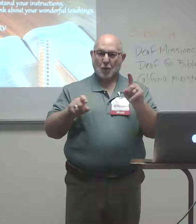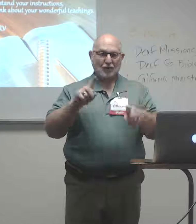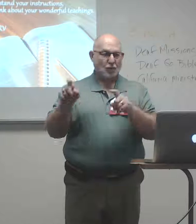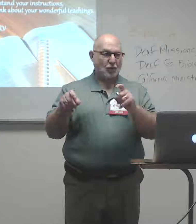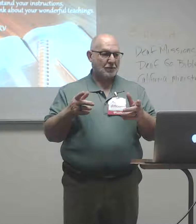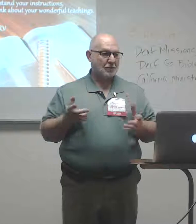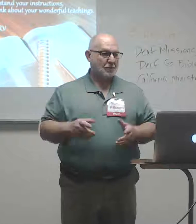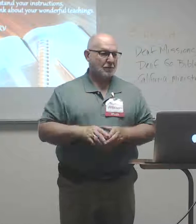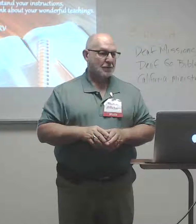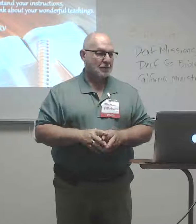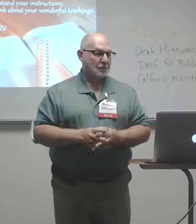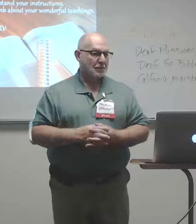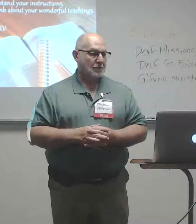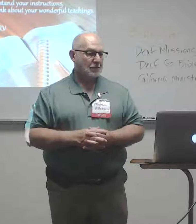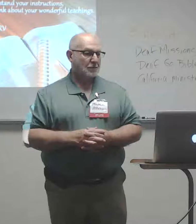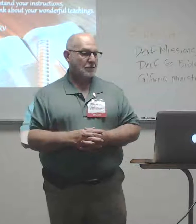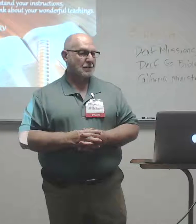other comments or questions?